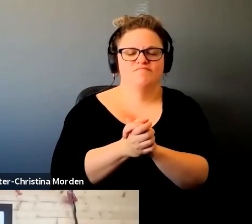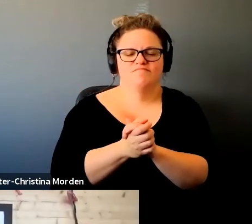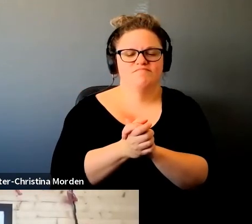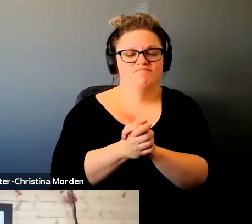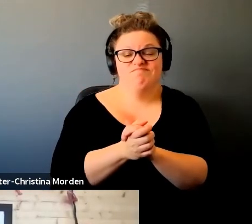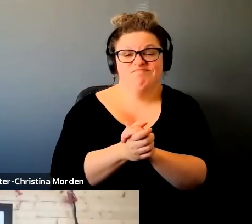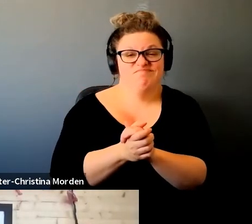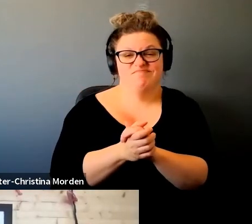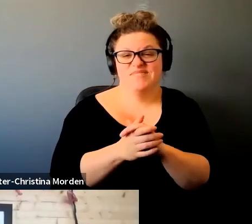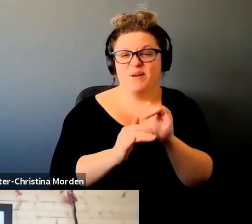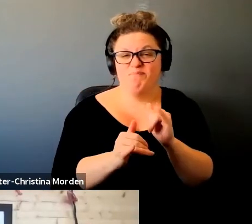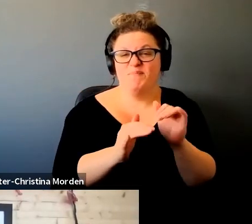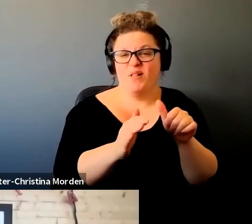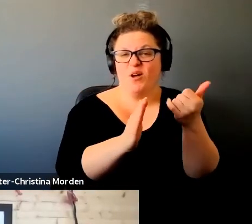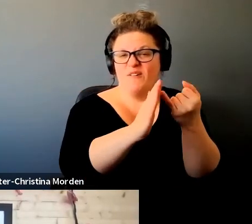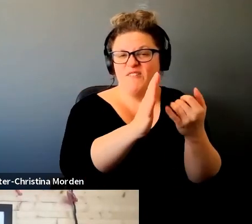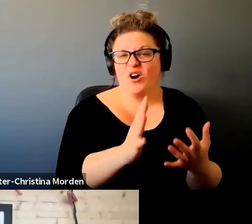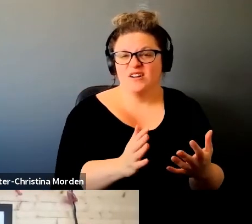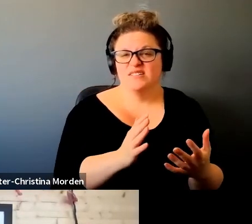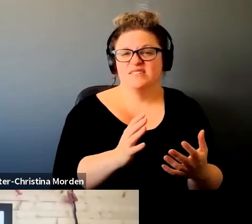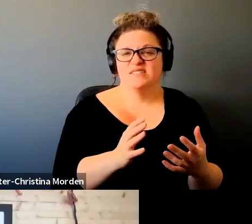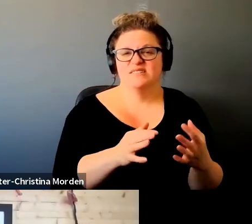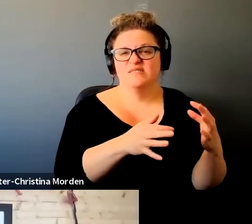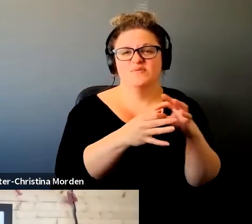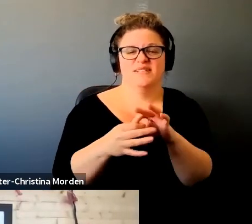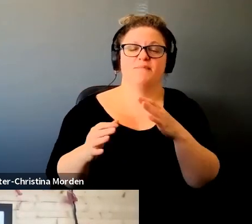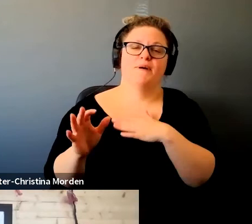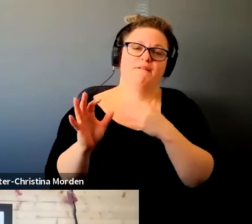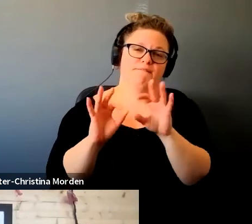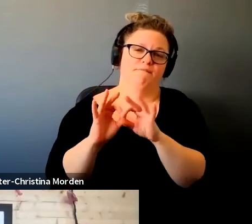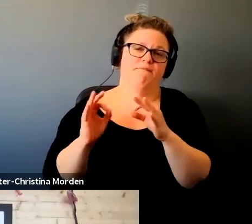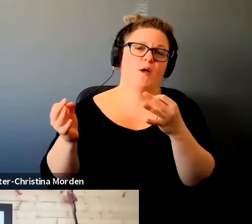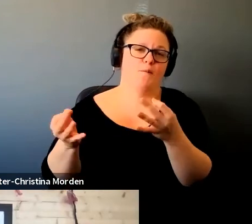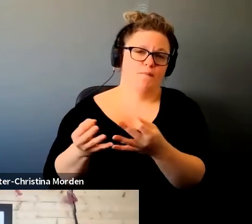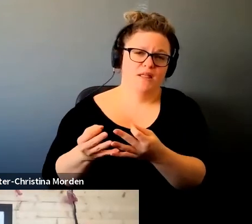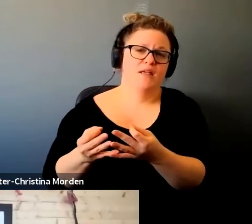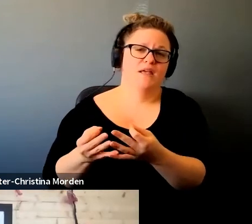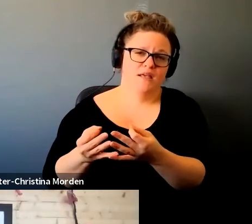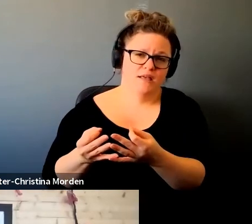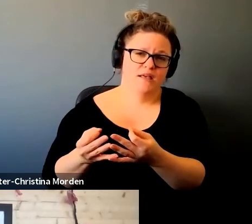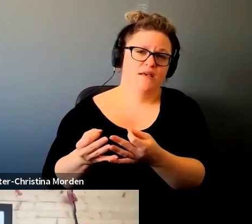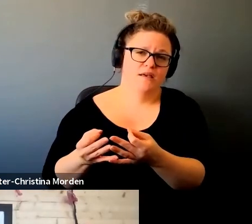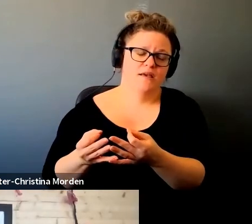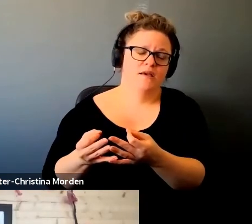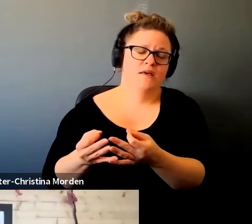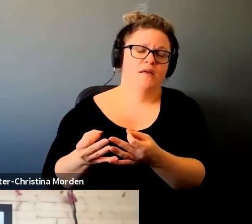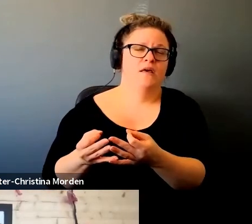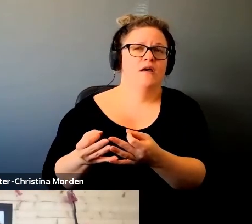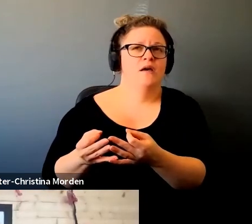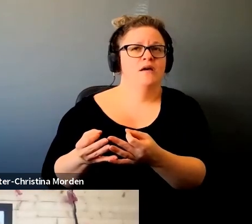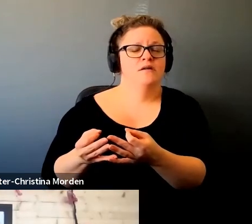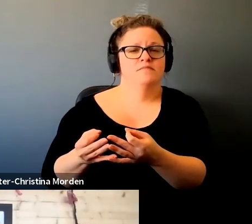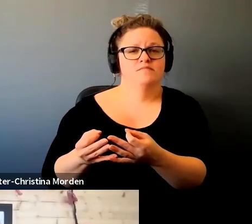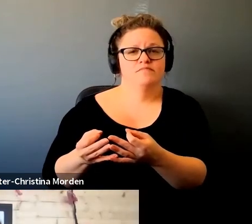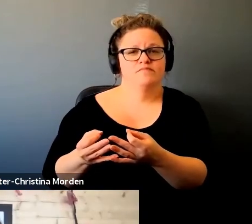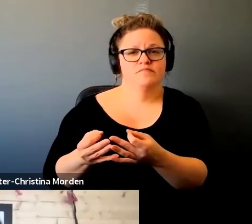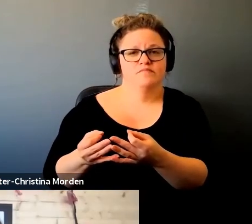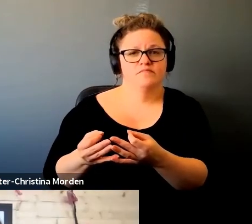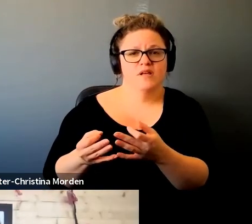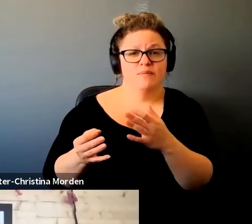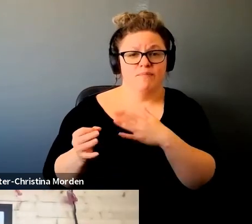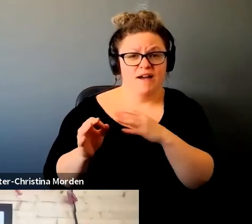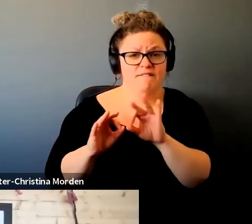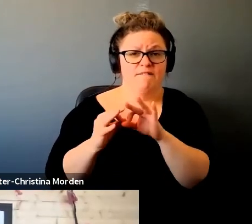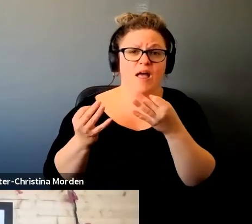comes from like the family system that I come from. That's how you learned how to